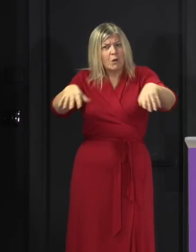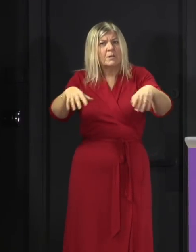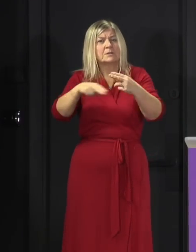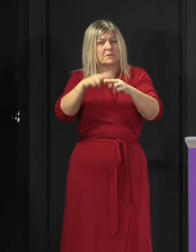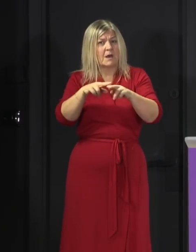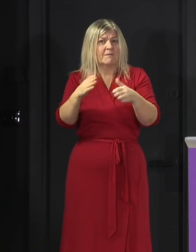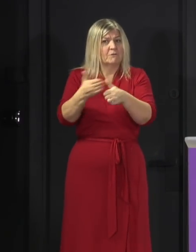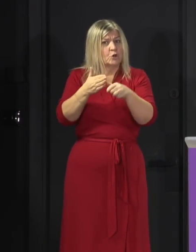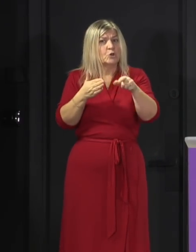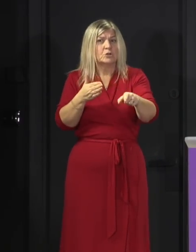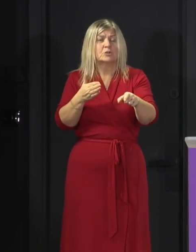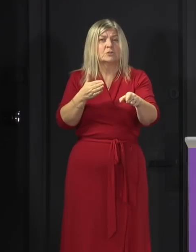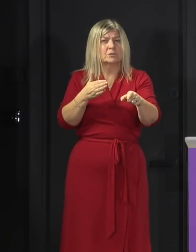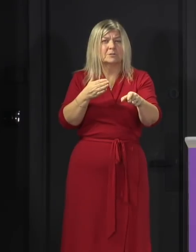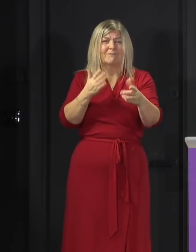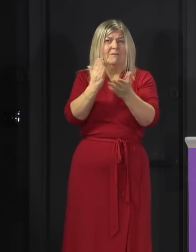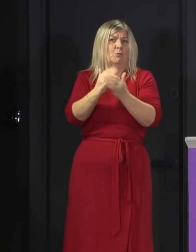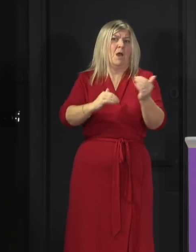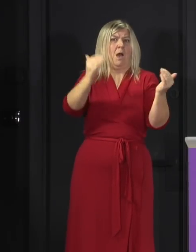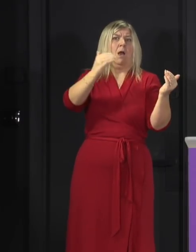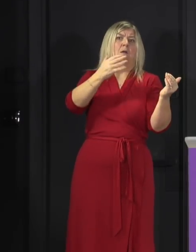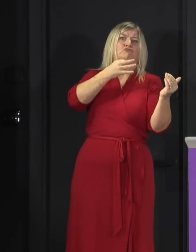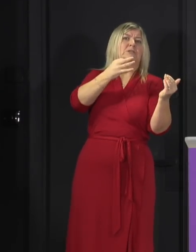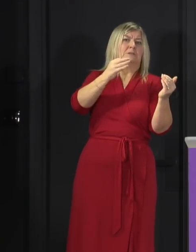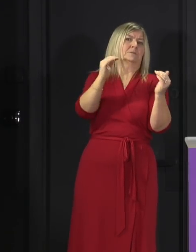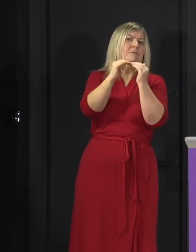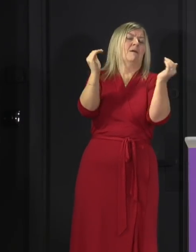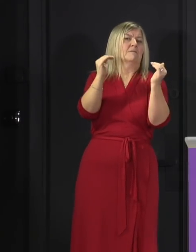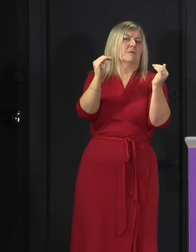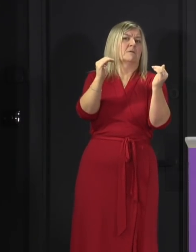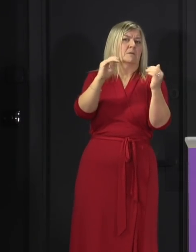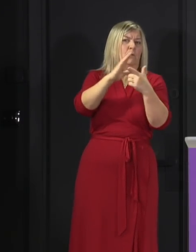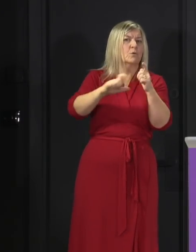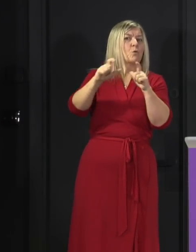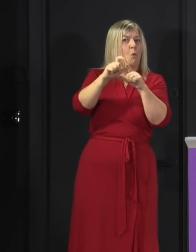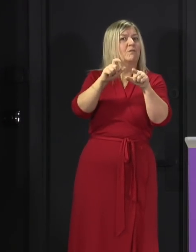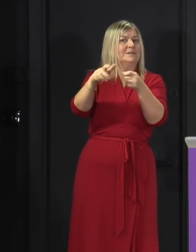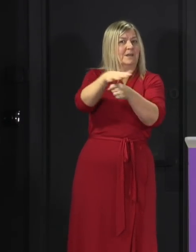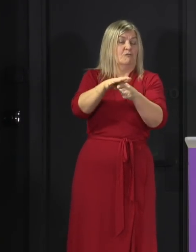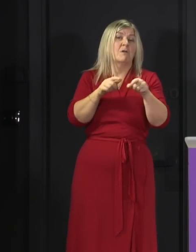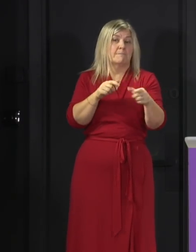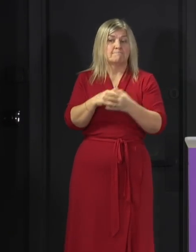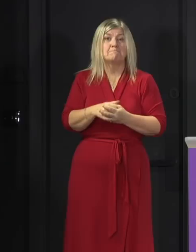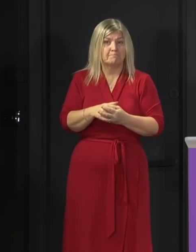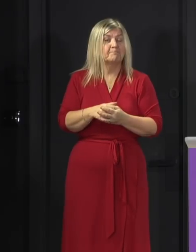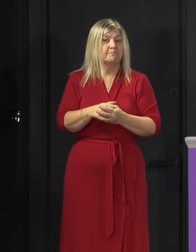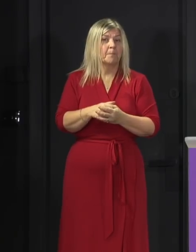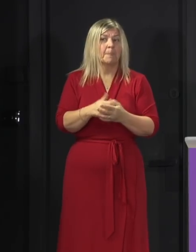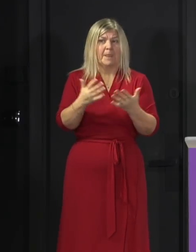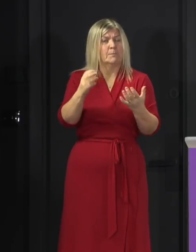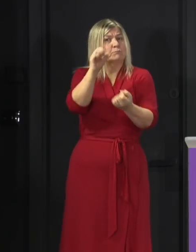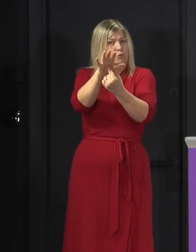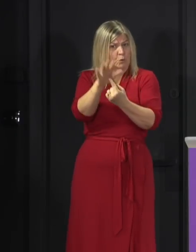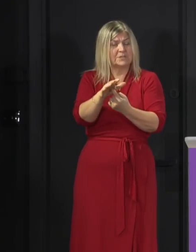working in red COVID areas. So we will have as much transparency as we can around this, but our priority is